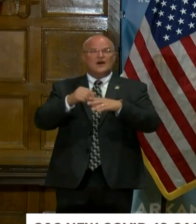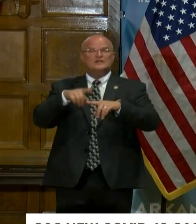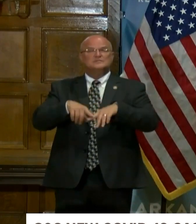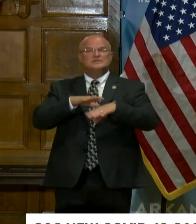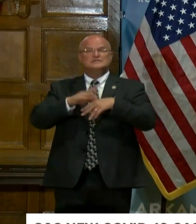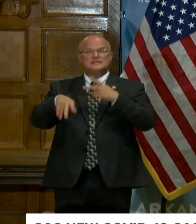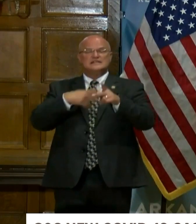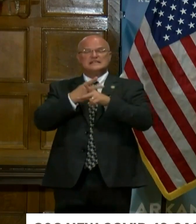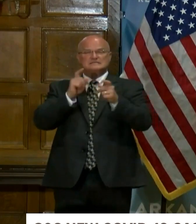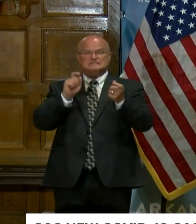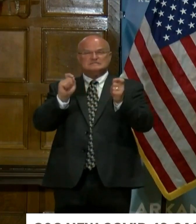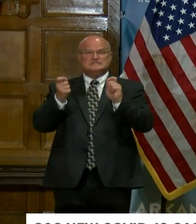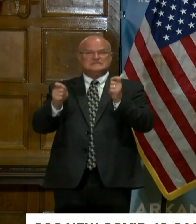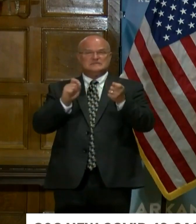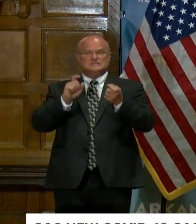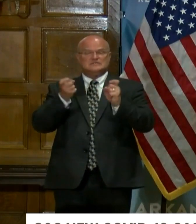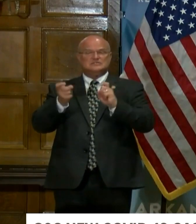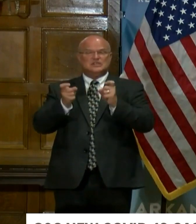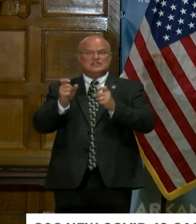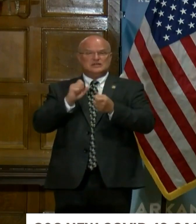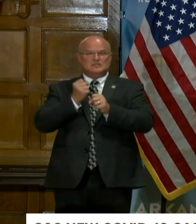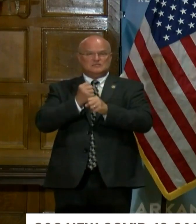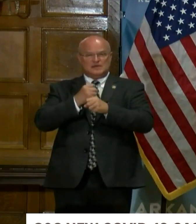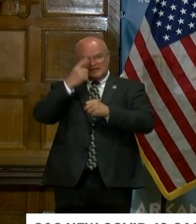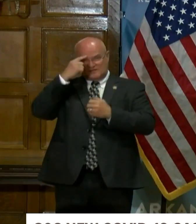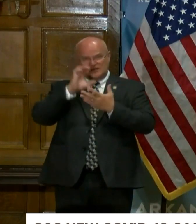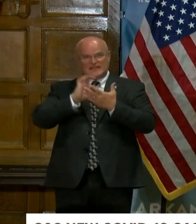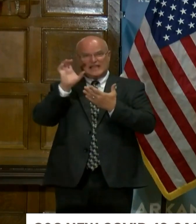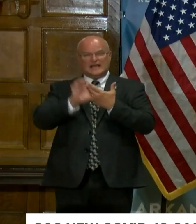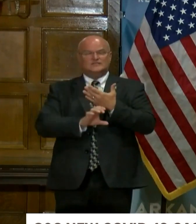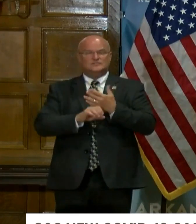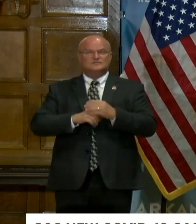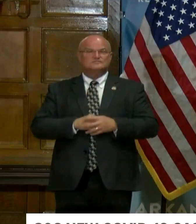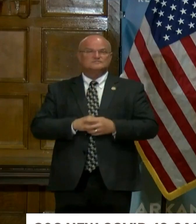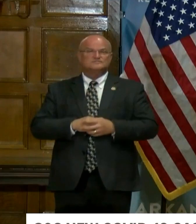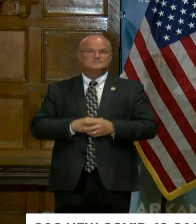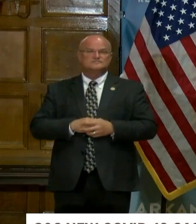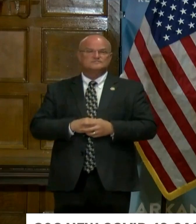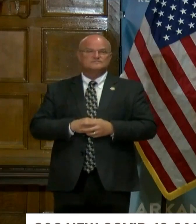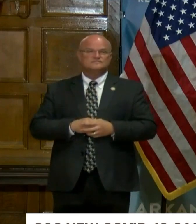on the types of adjustments, changes that have to be made to the calendar in each district.